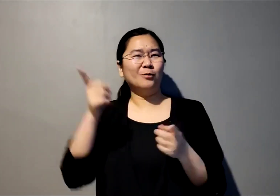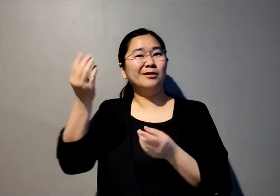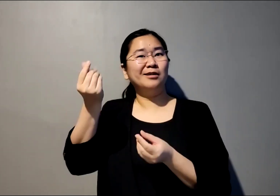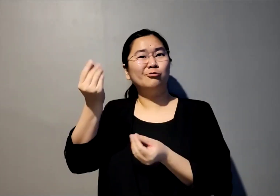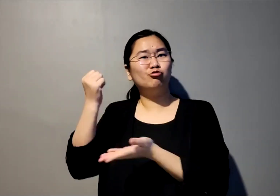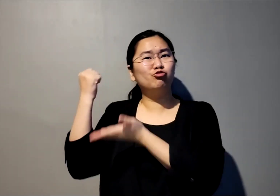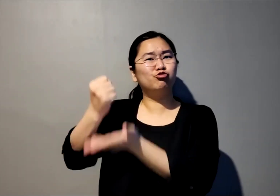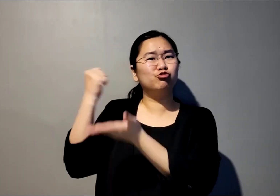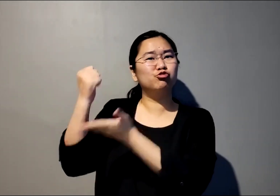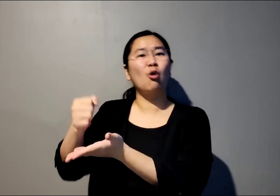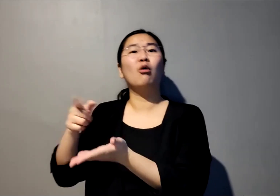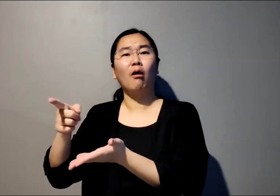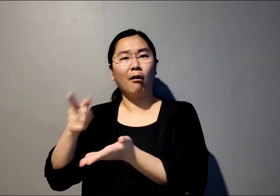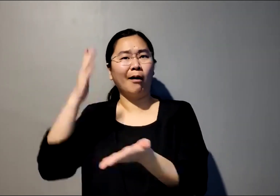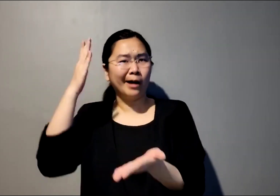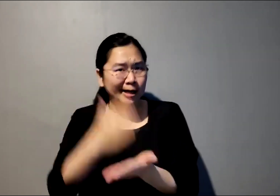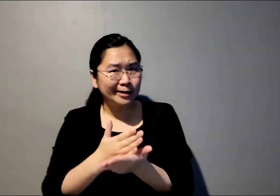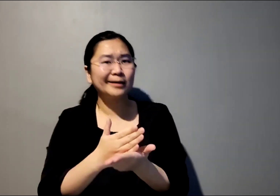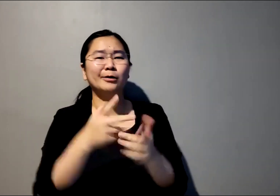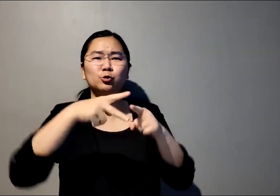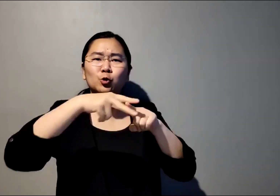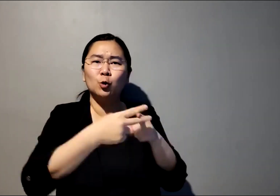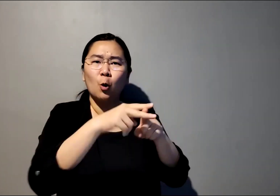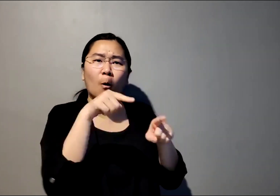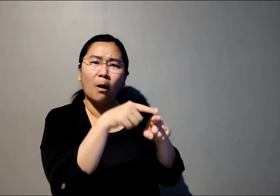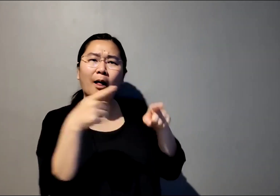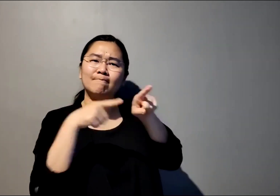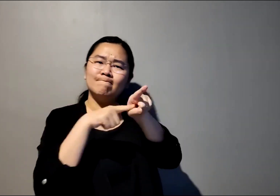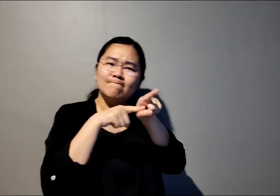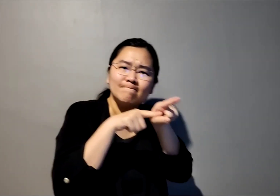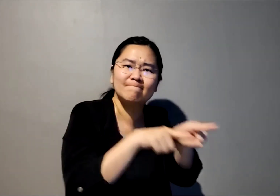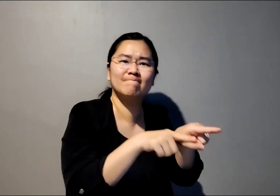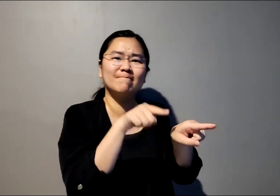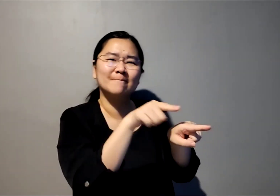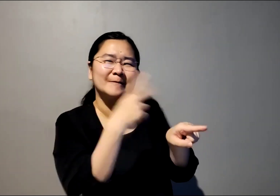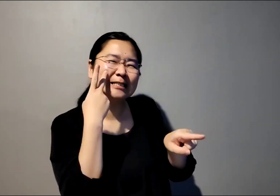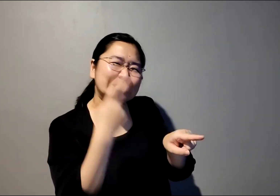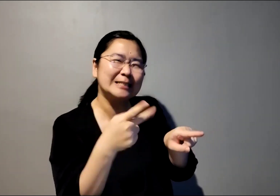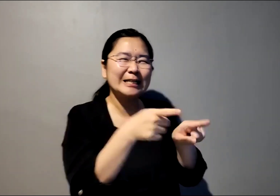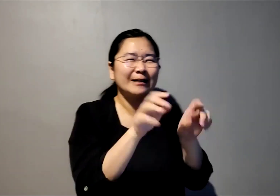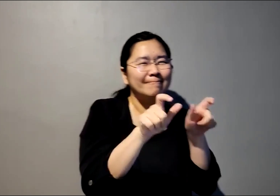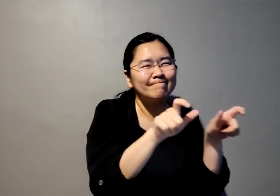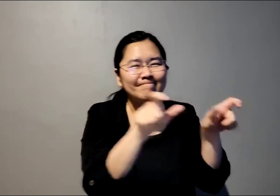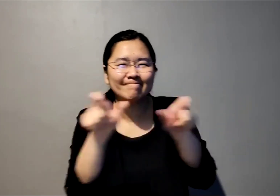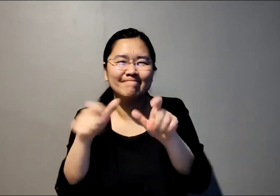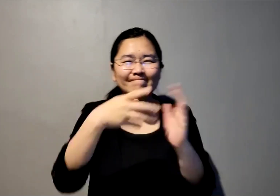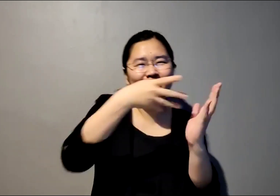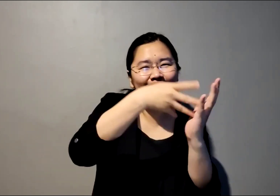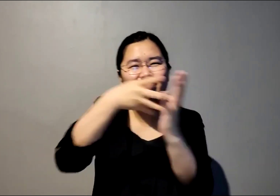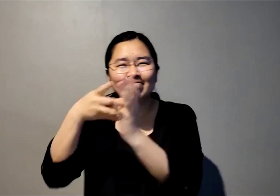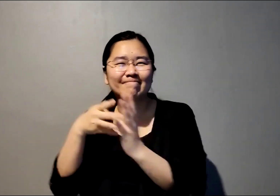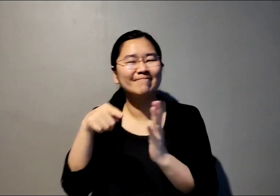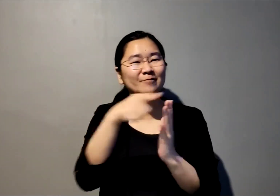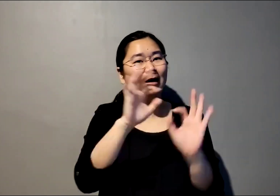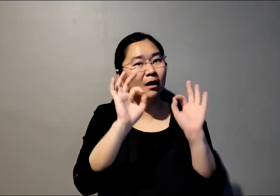For example, I'm not saying that I'm supporting this, but at least this is something we saw